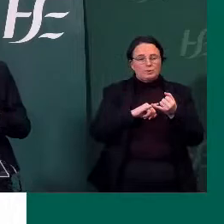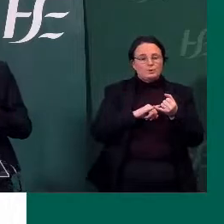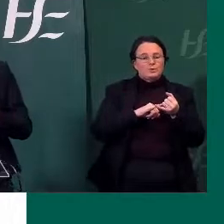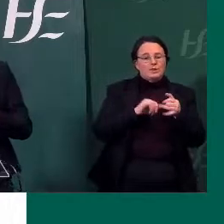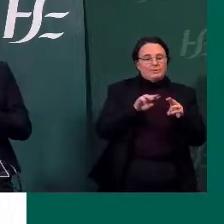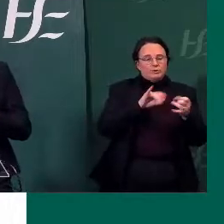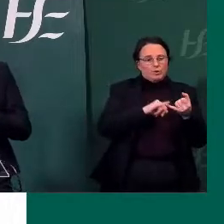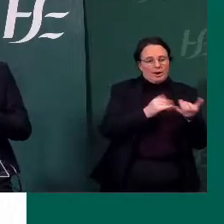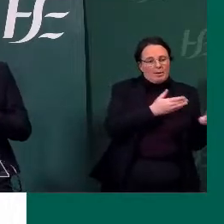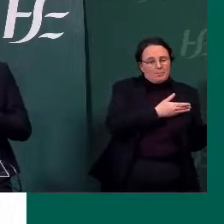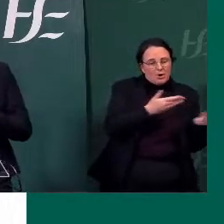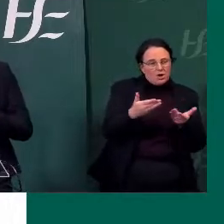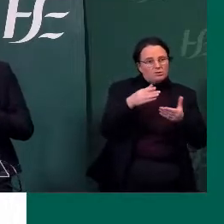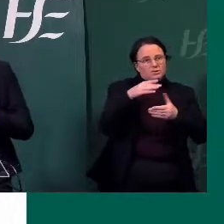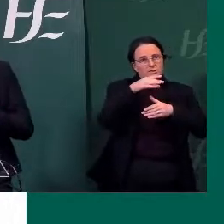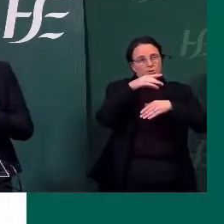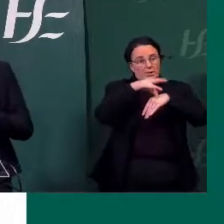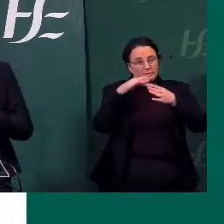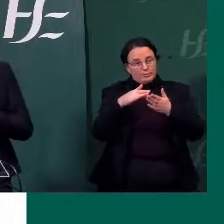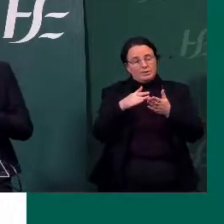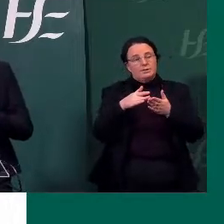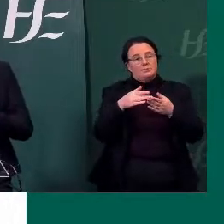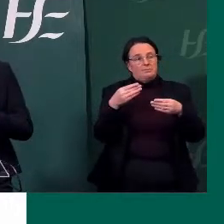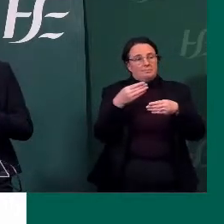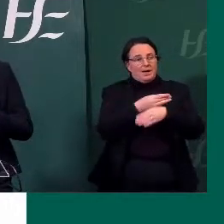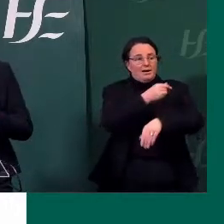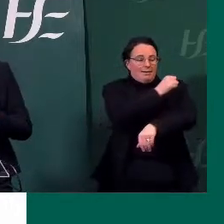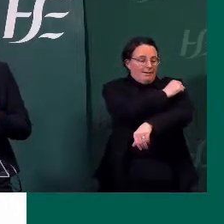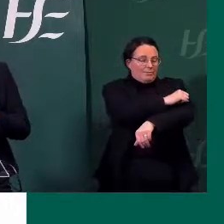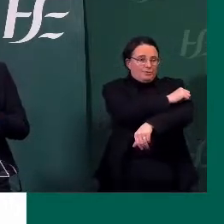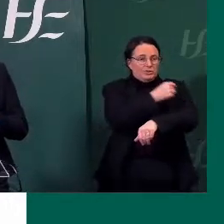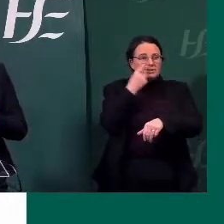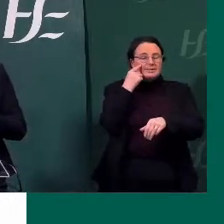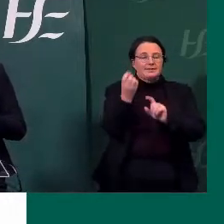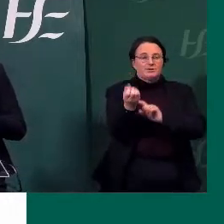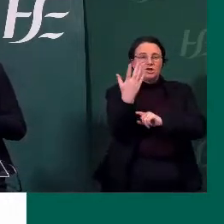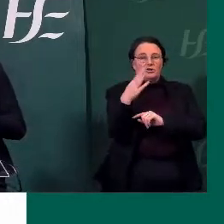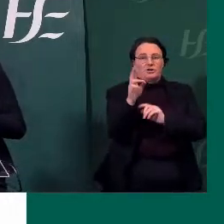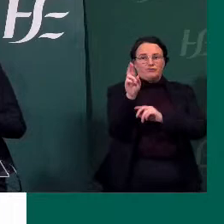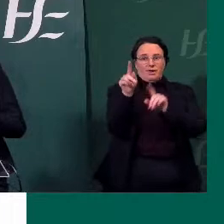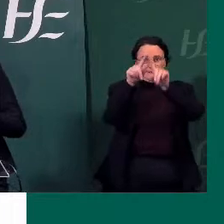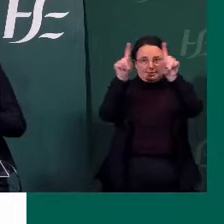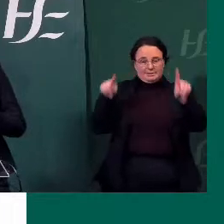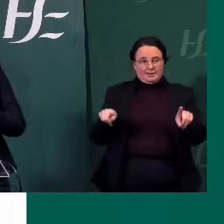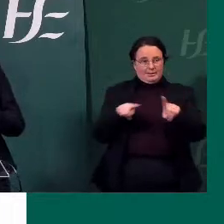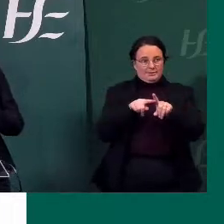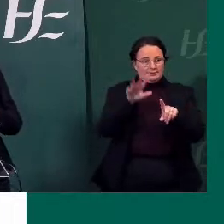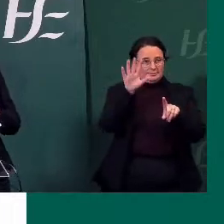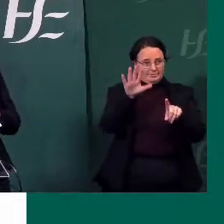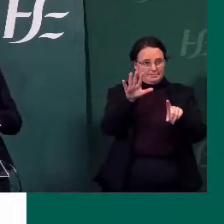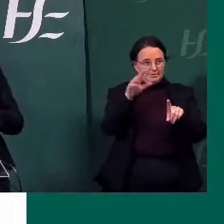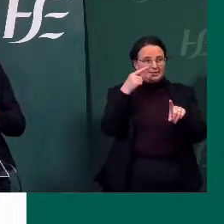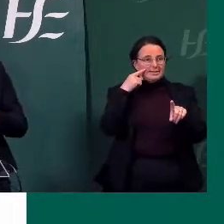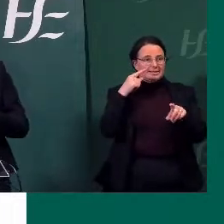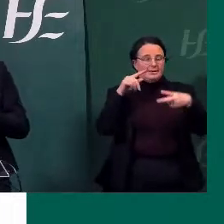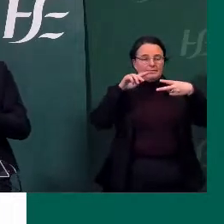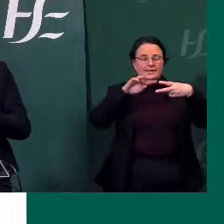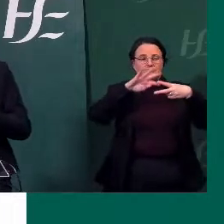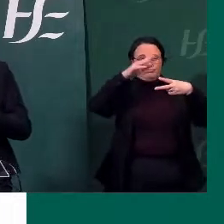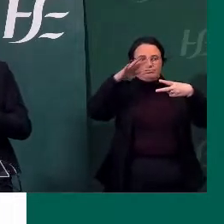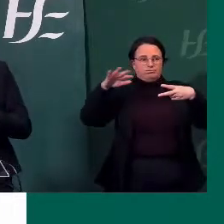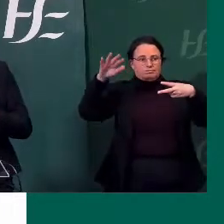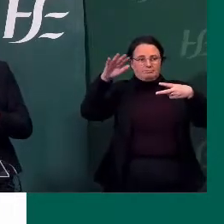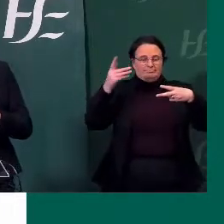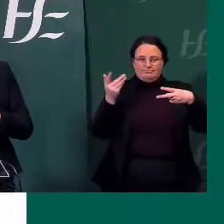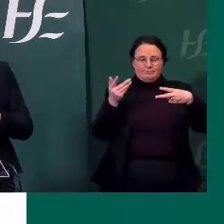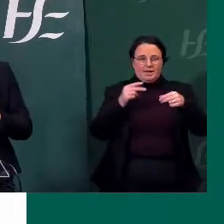to hospital by ambulance. And you can see there on the chart on the right-hand side, that is sitting significantly above any projection. So